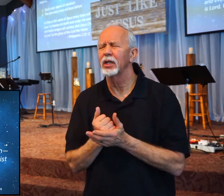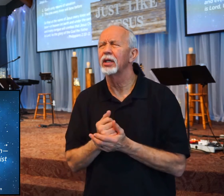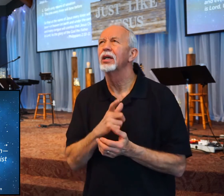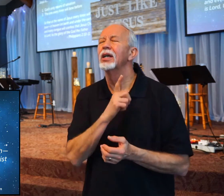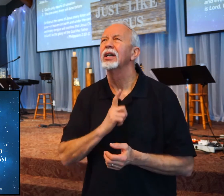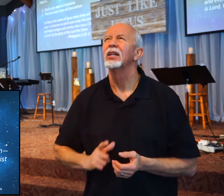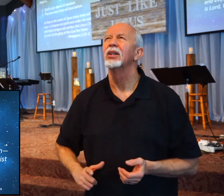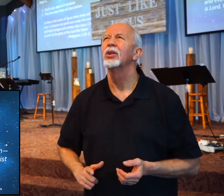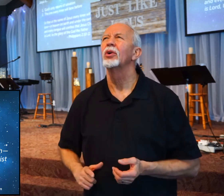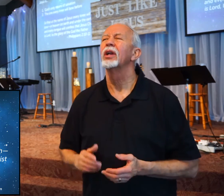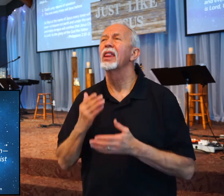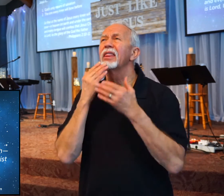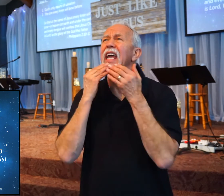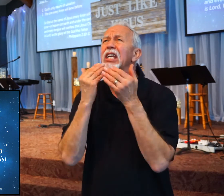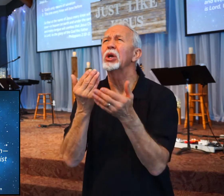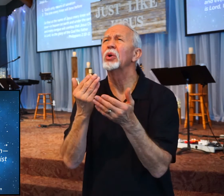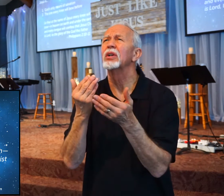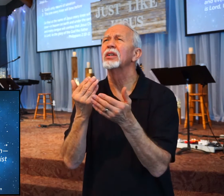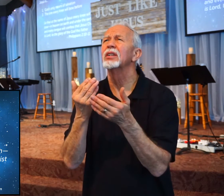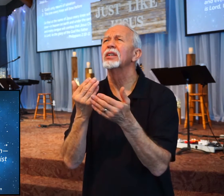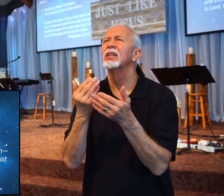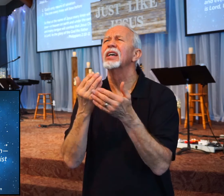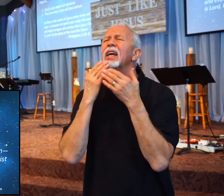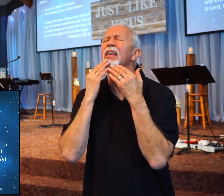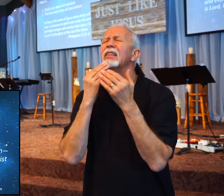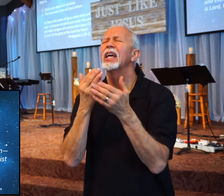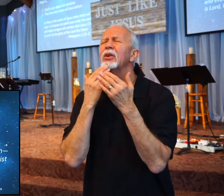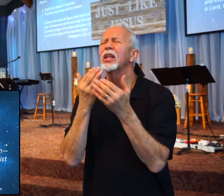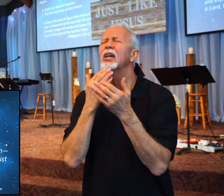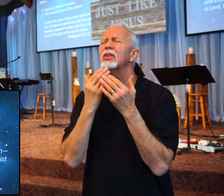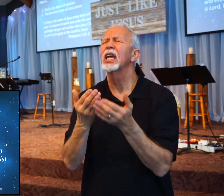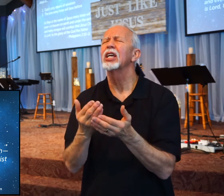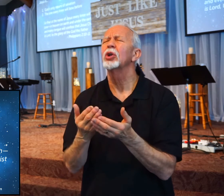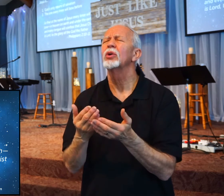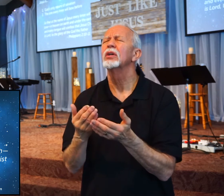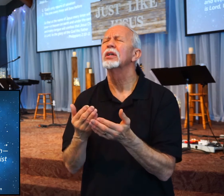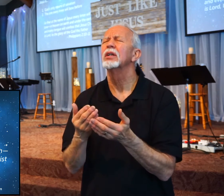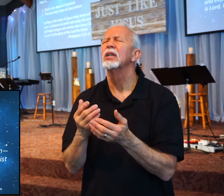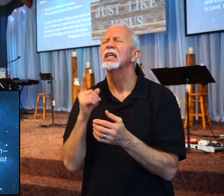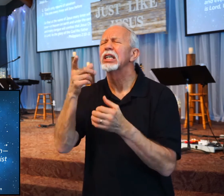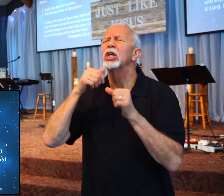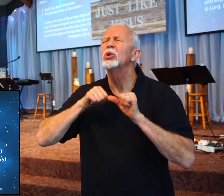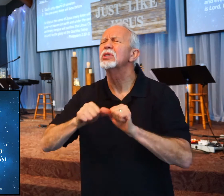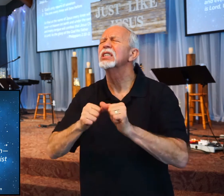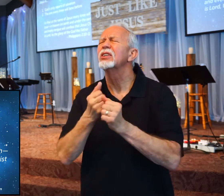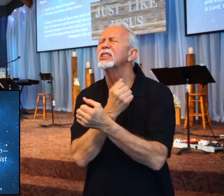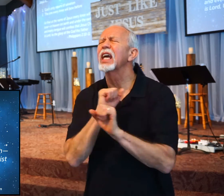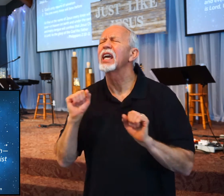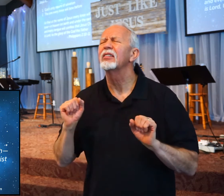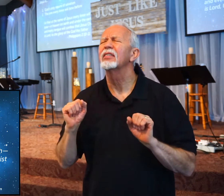Lord, thank you. Thank you, thank you, thank you that you still save.